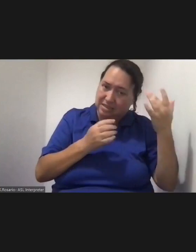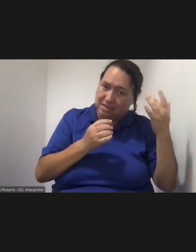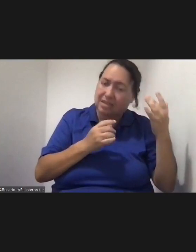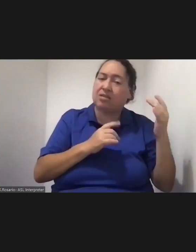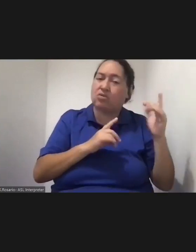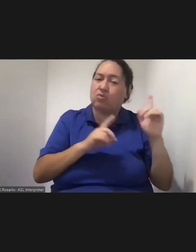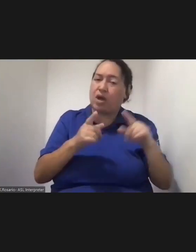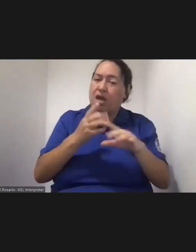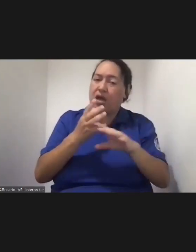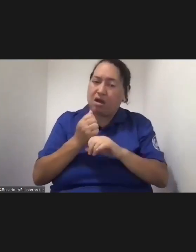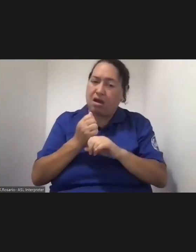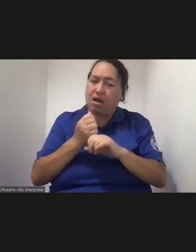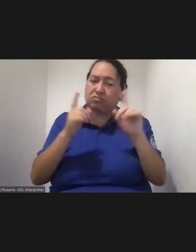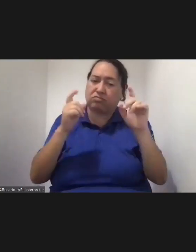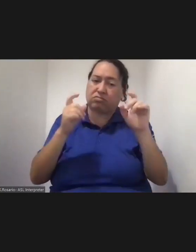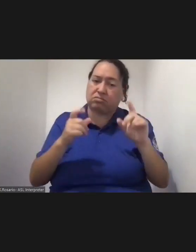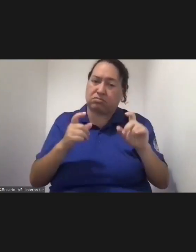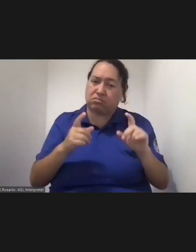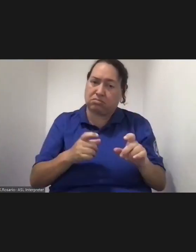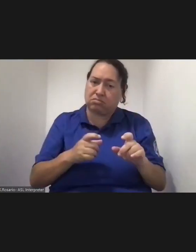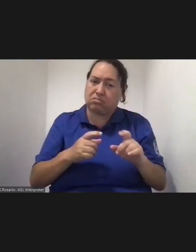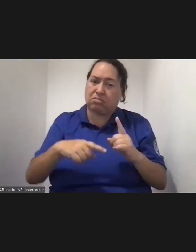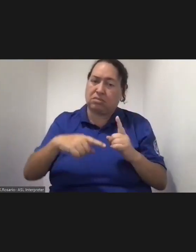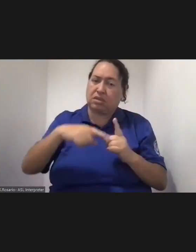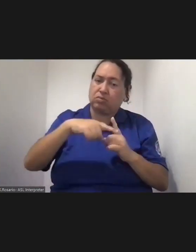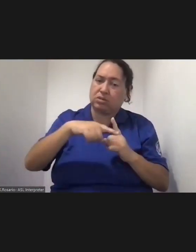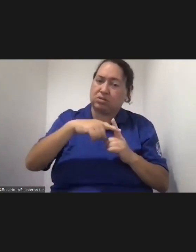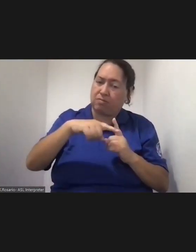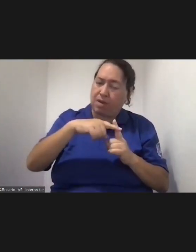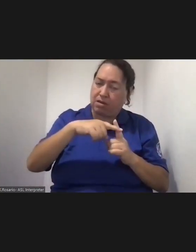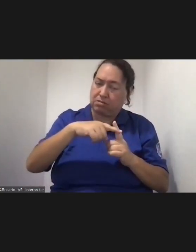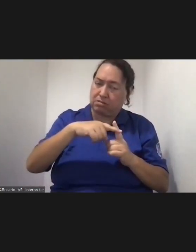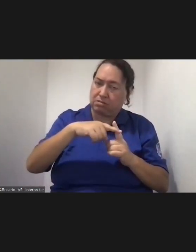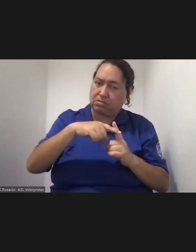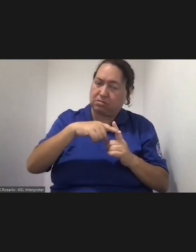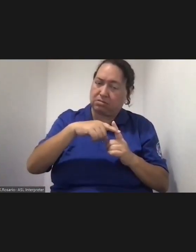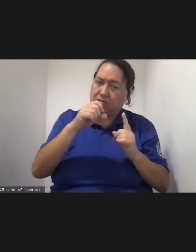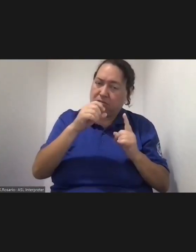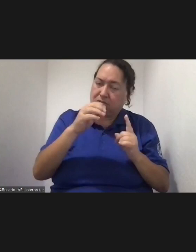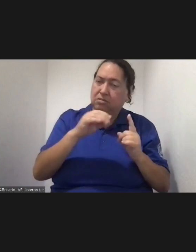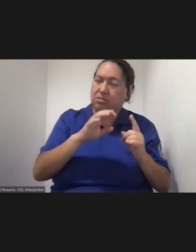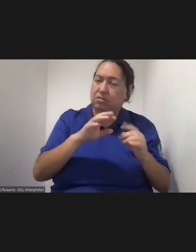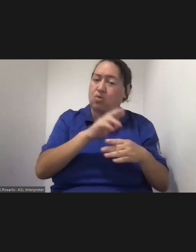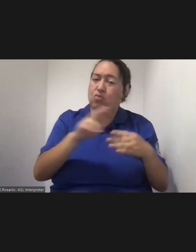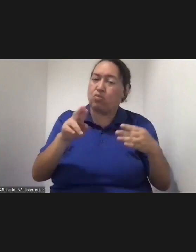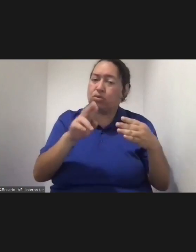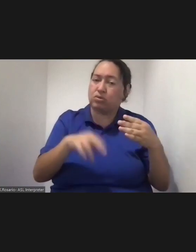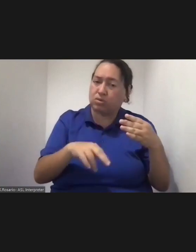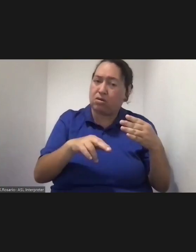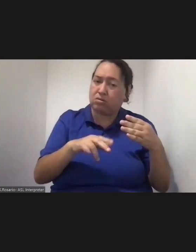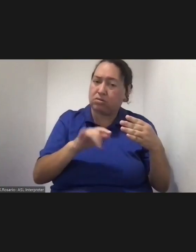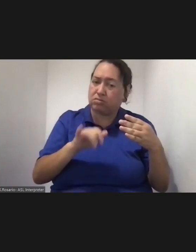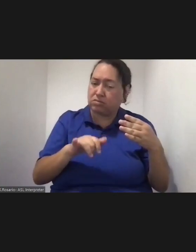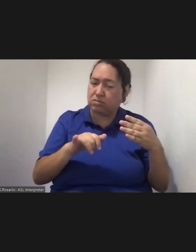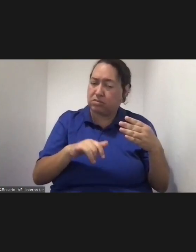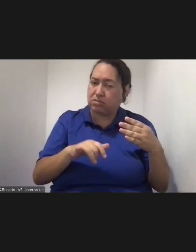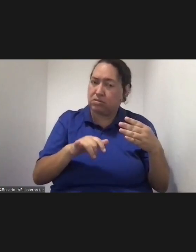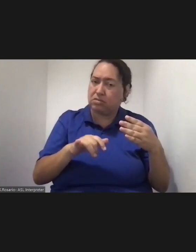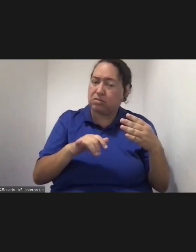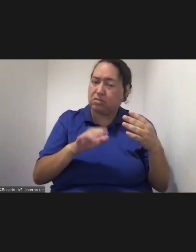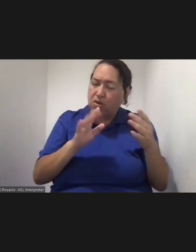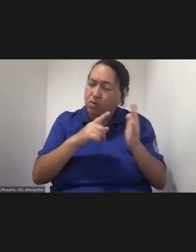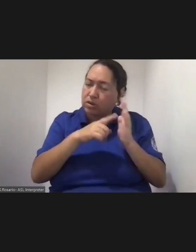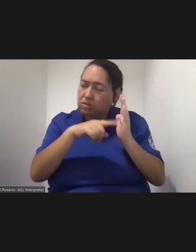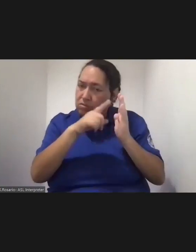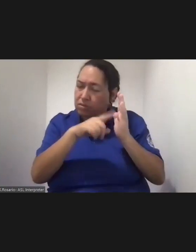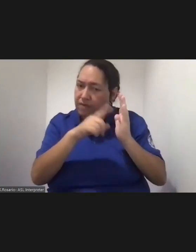tested, became positive. So as a result of that, it was investigated